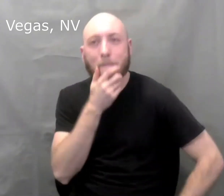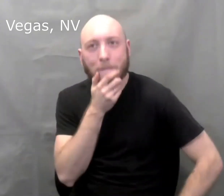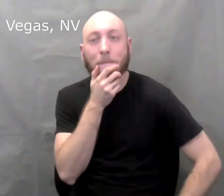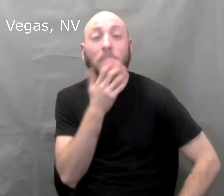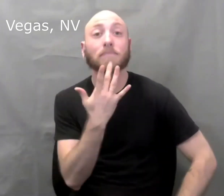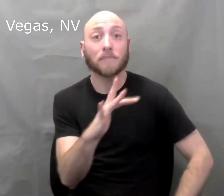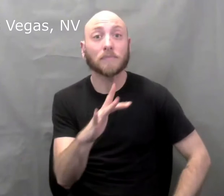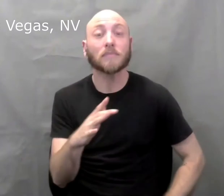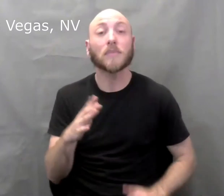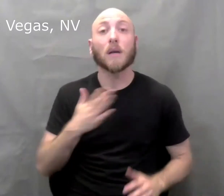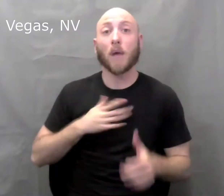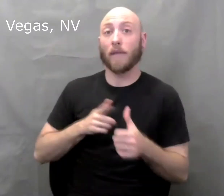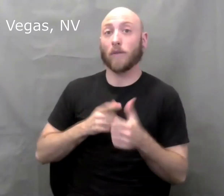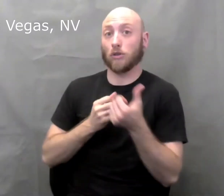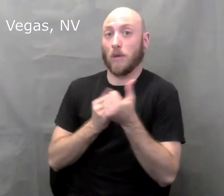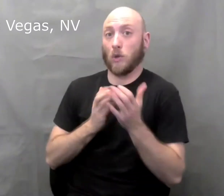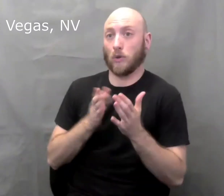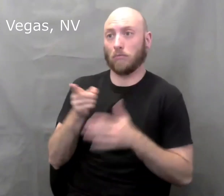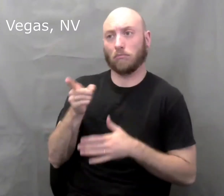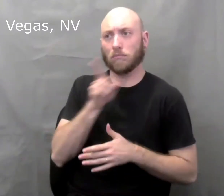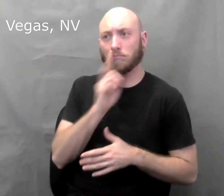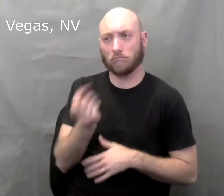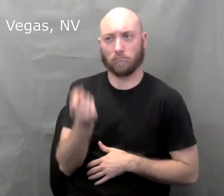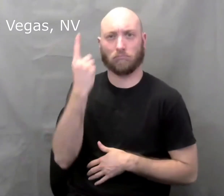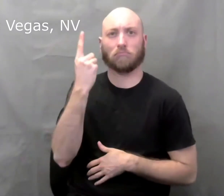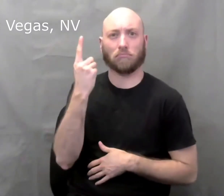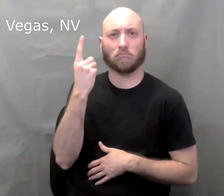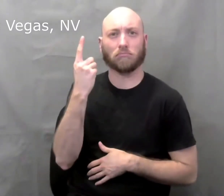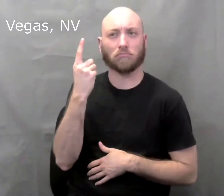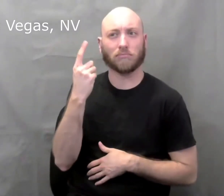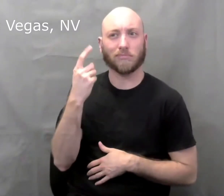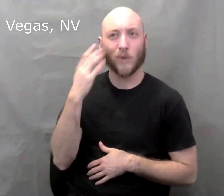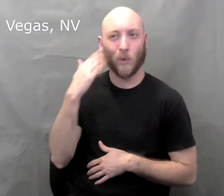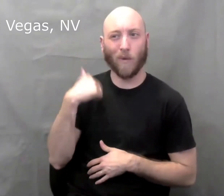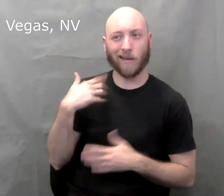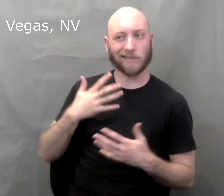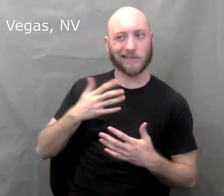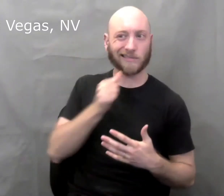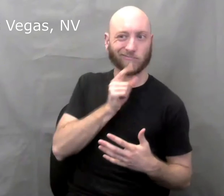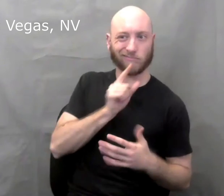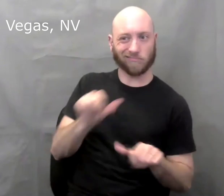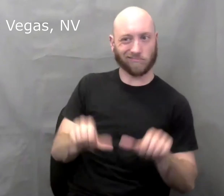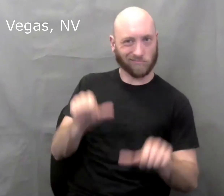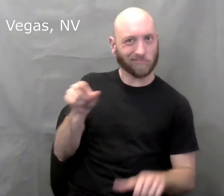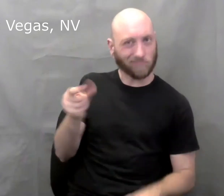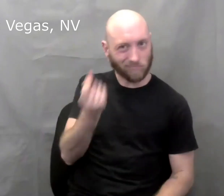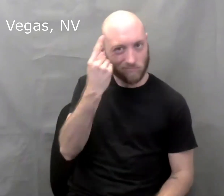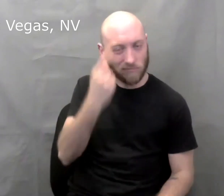first sponsor was very understanding of my reservations and was very, very specific with me